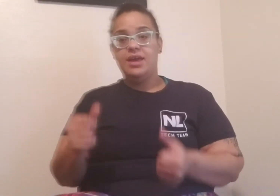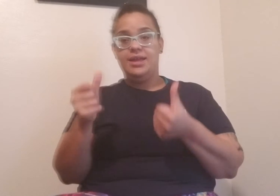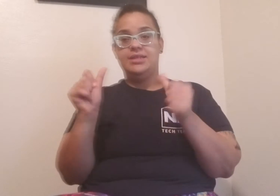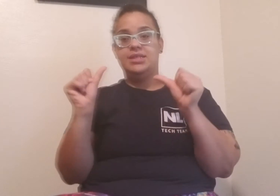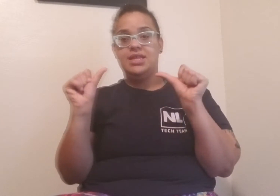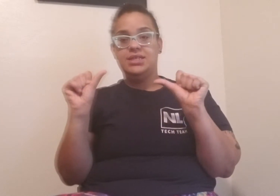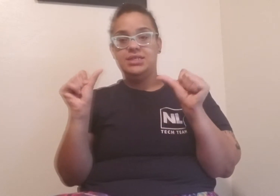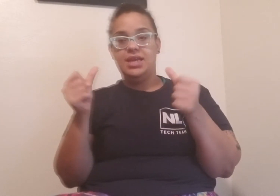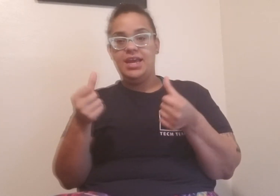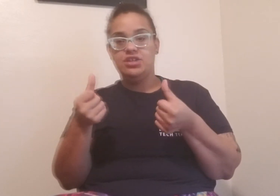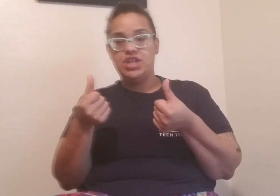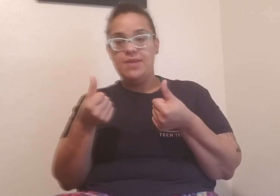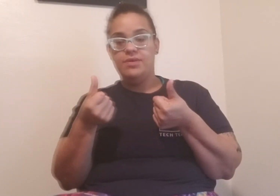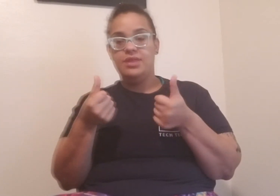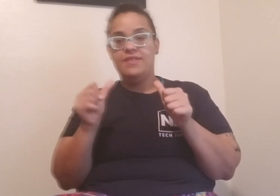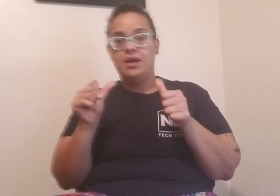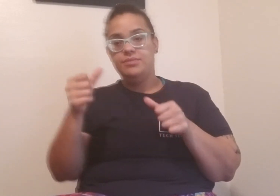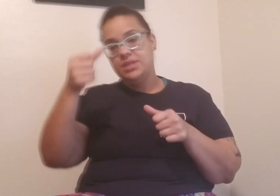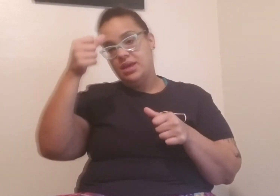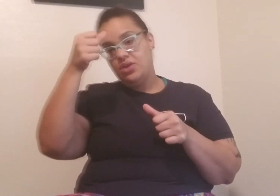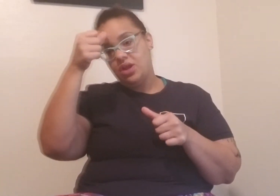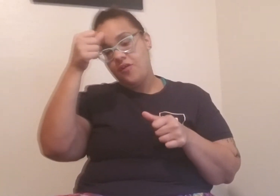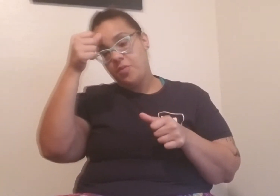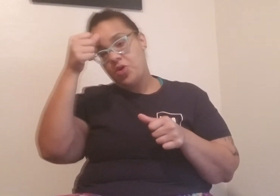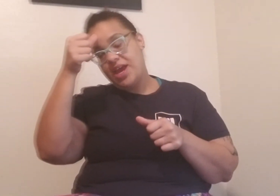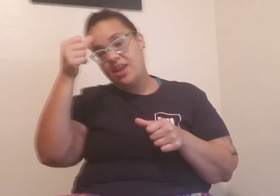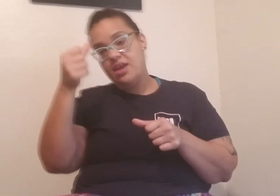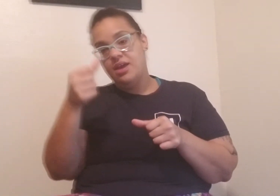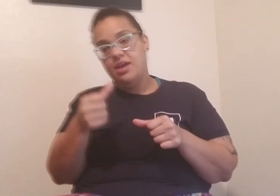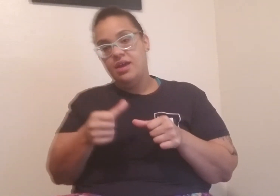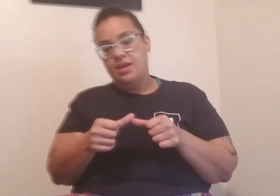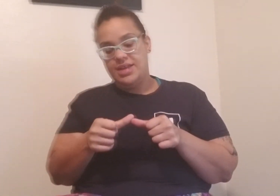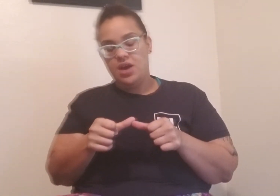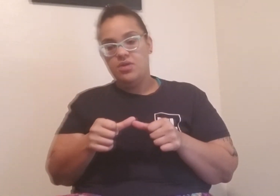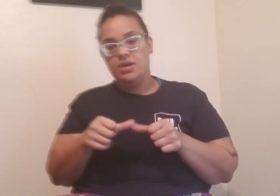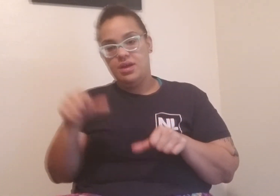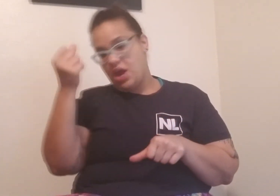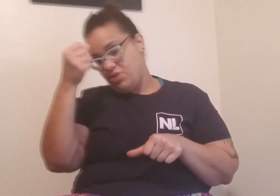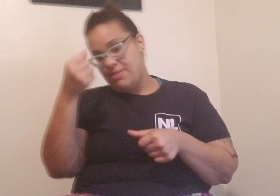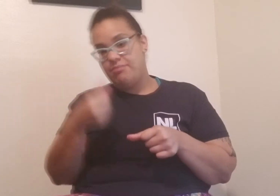is this hand shape, the thumbs. You're gonna go from your head down. I remember.